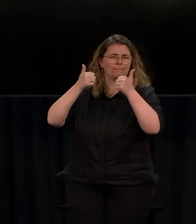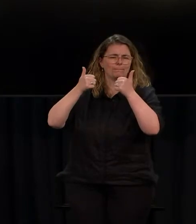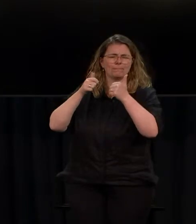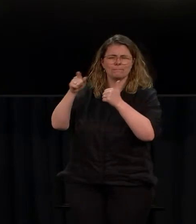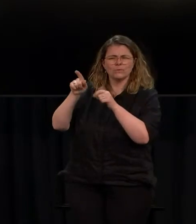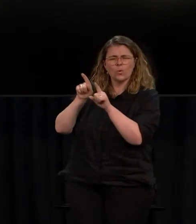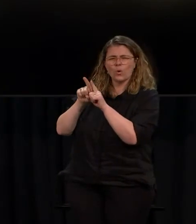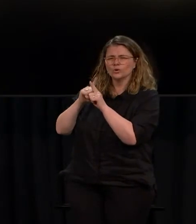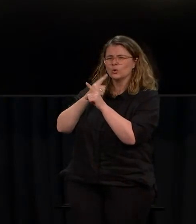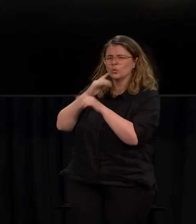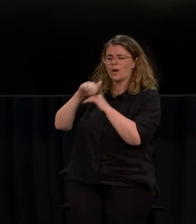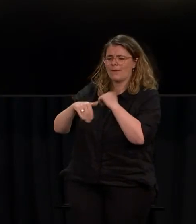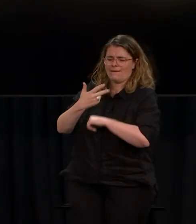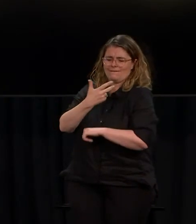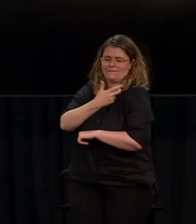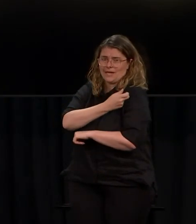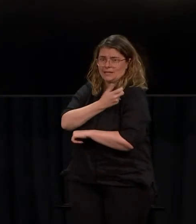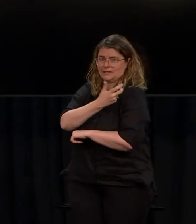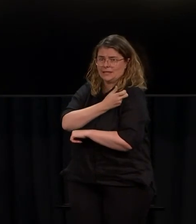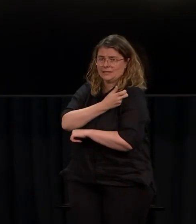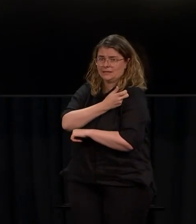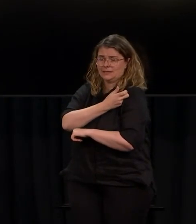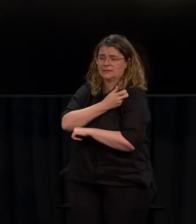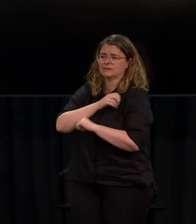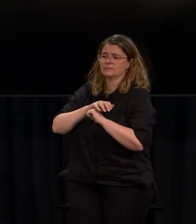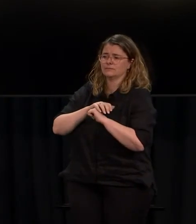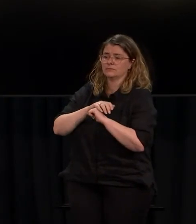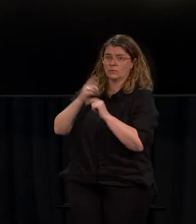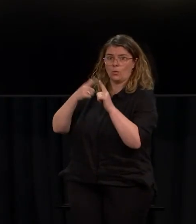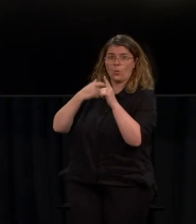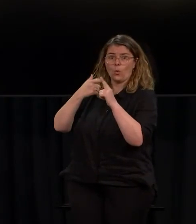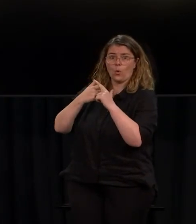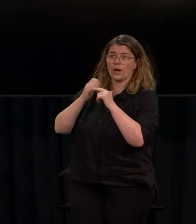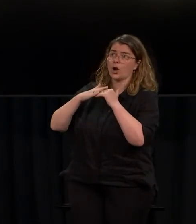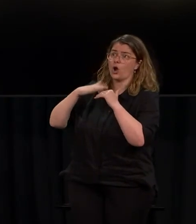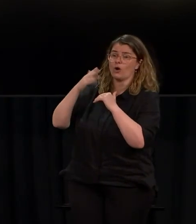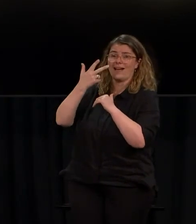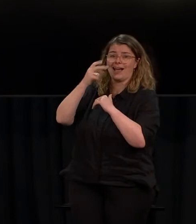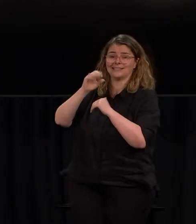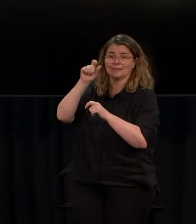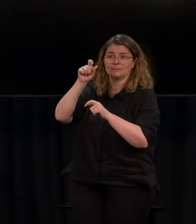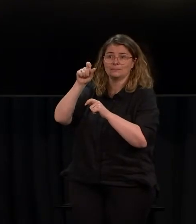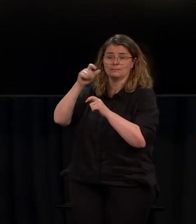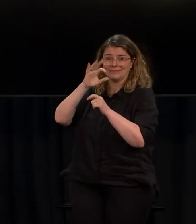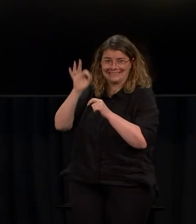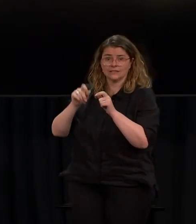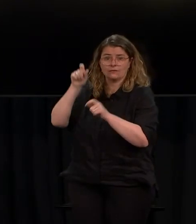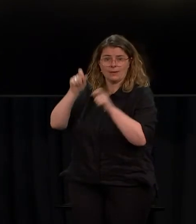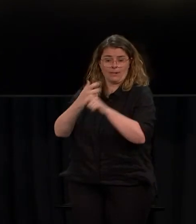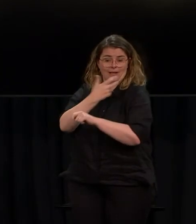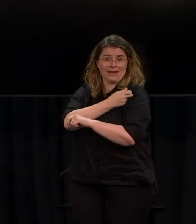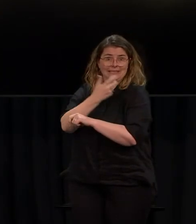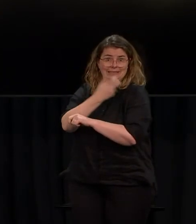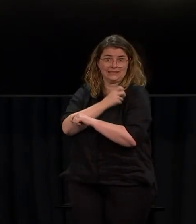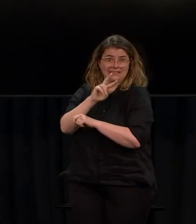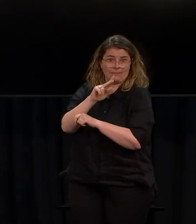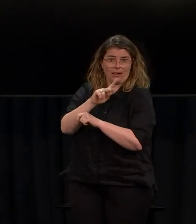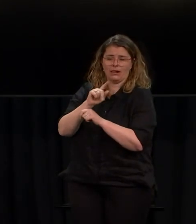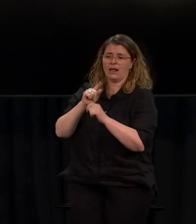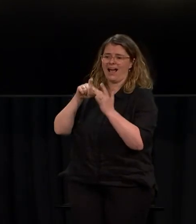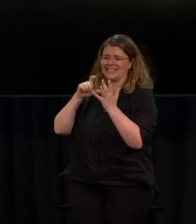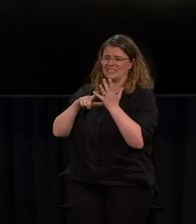also talked about vaccinations. In Auckland, double jab over 80%, ICUs at